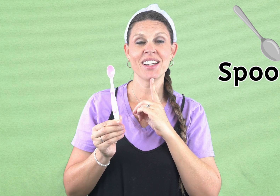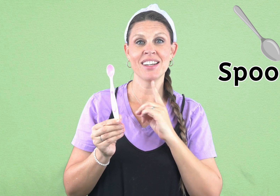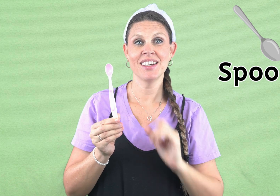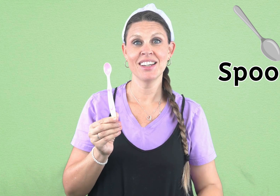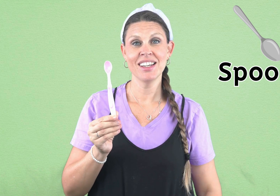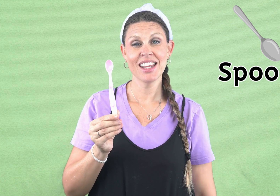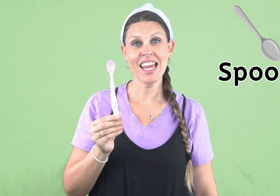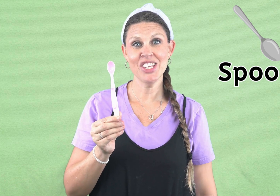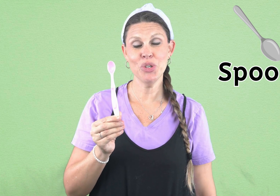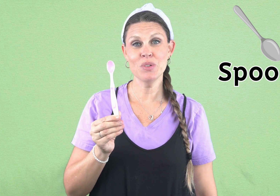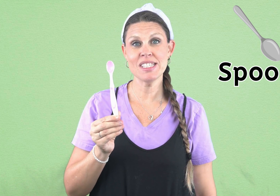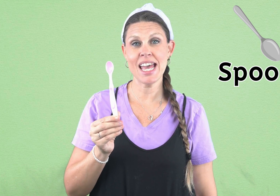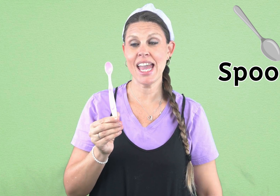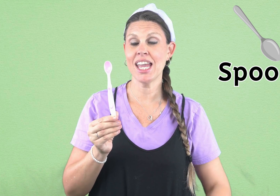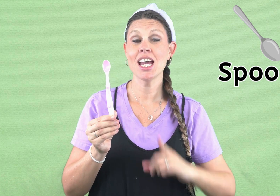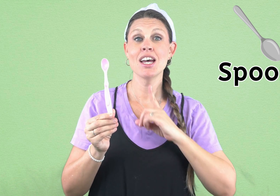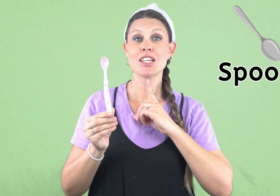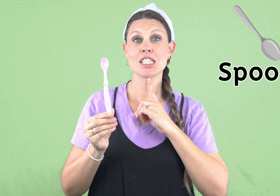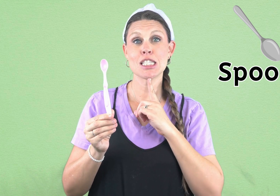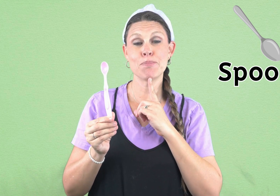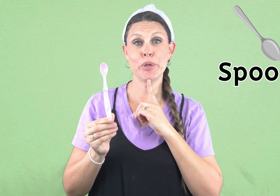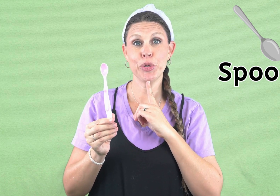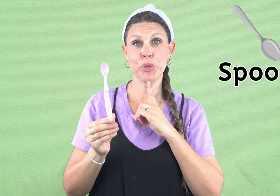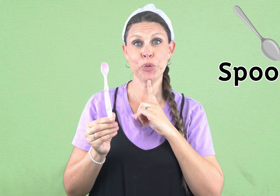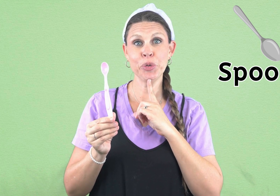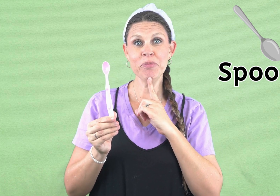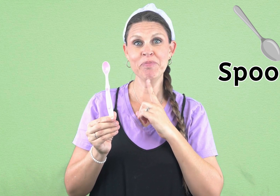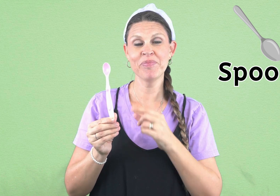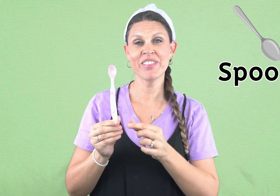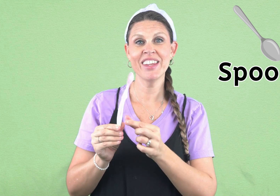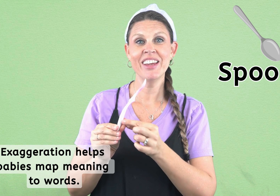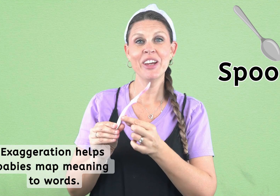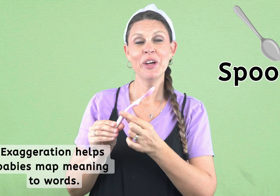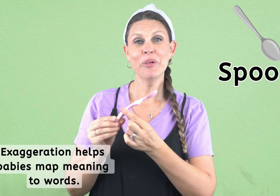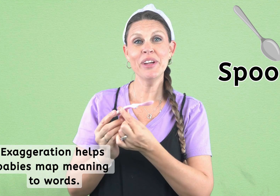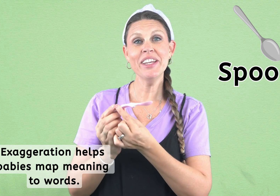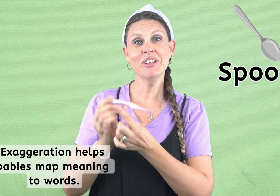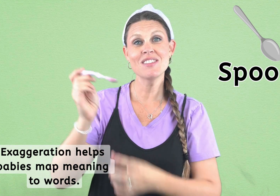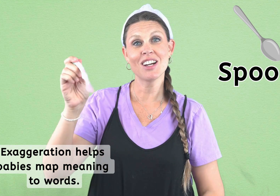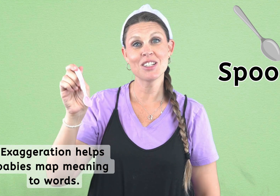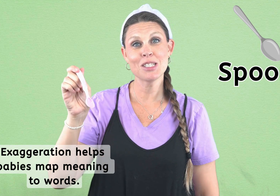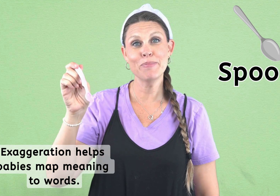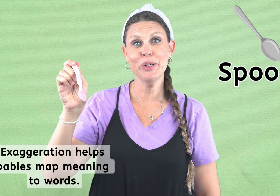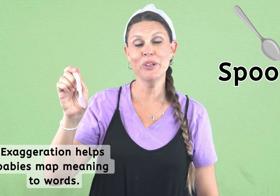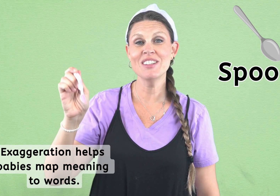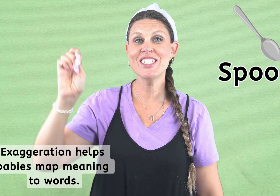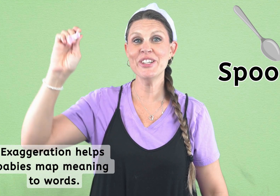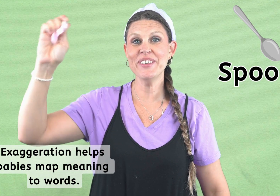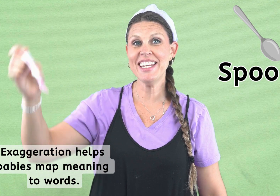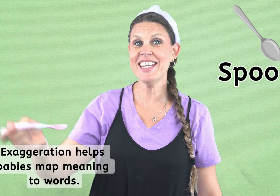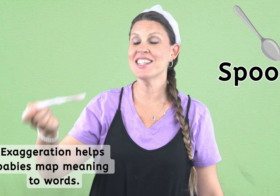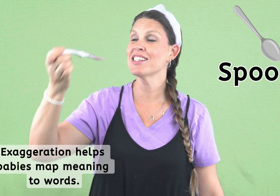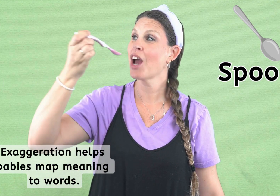Spoon. Can you say spoon? We use our spoon to eat.